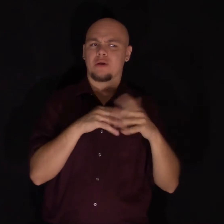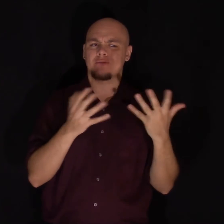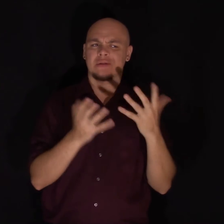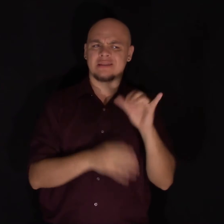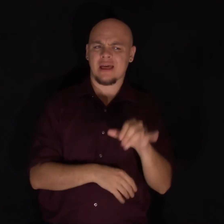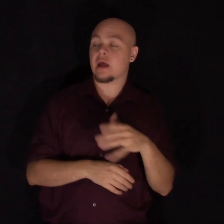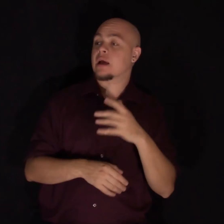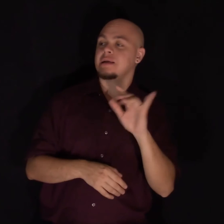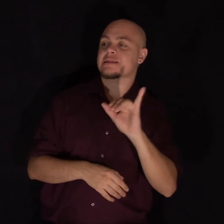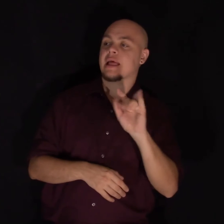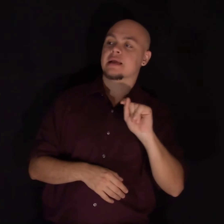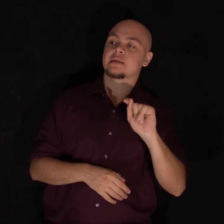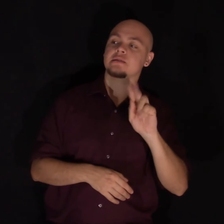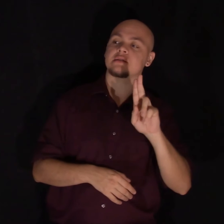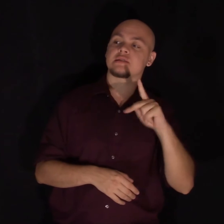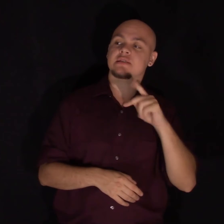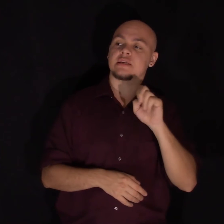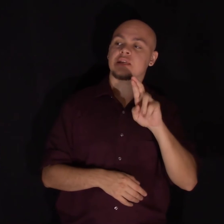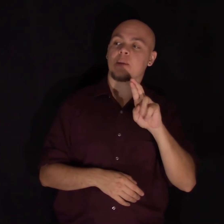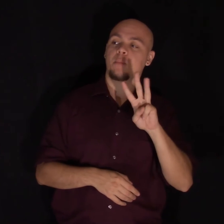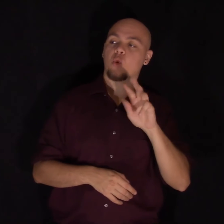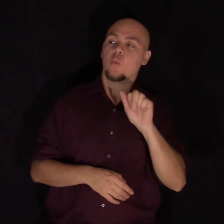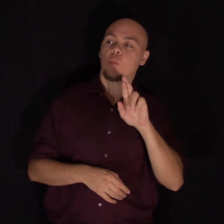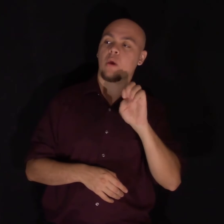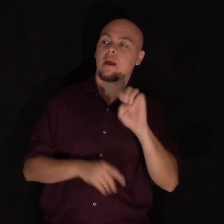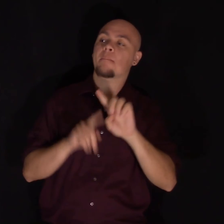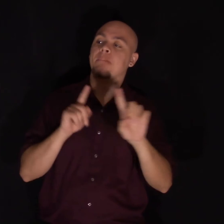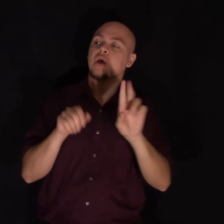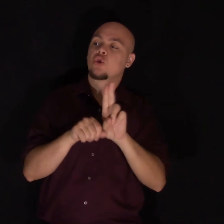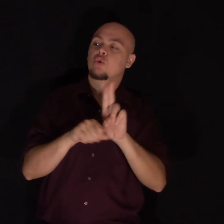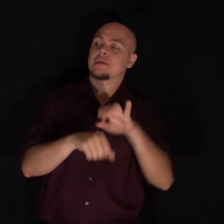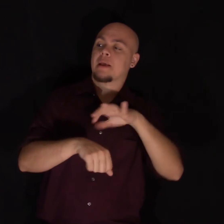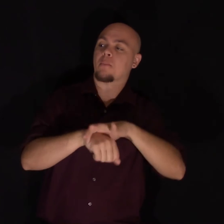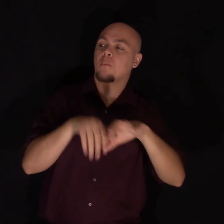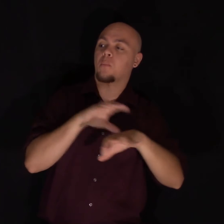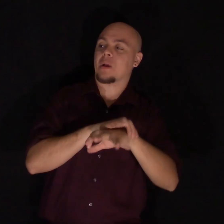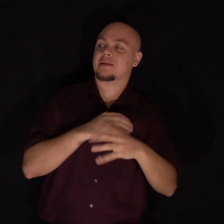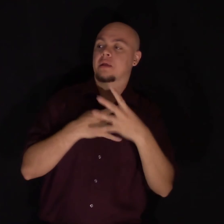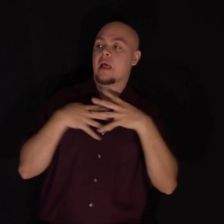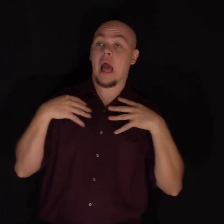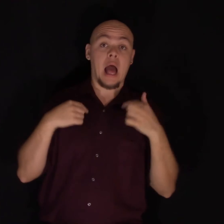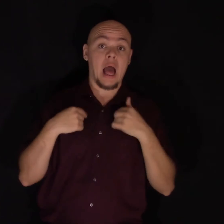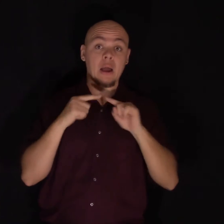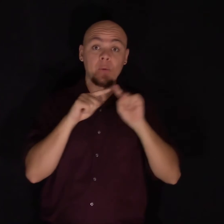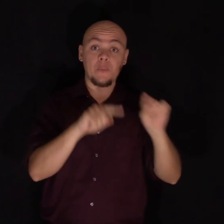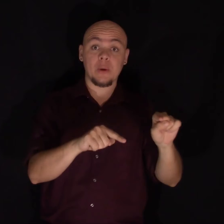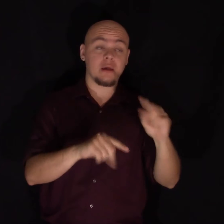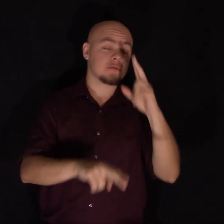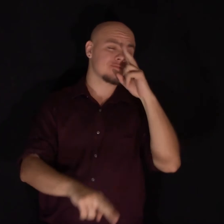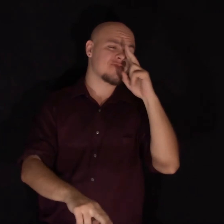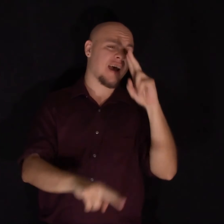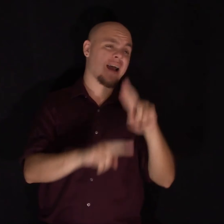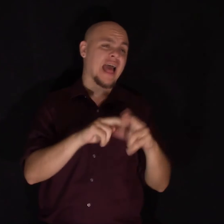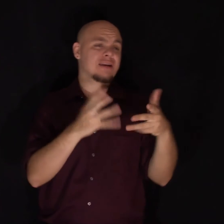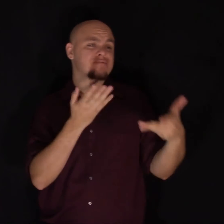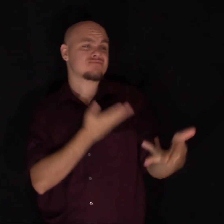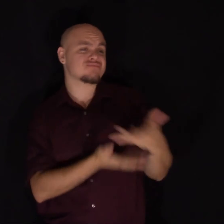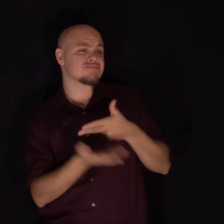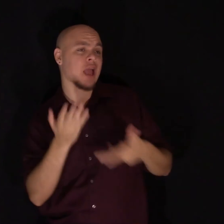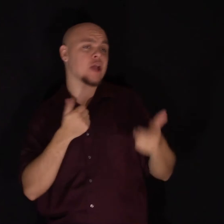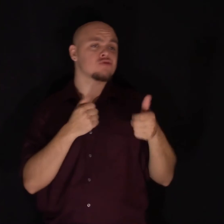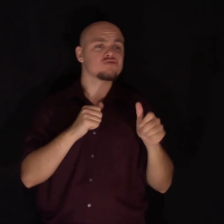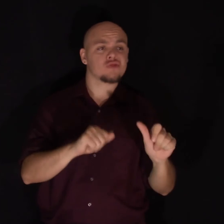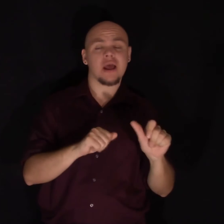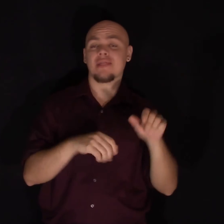like Tupperware, but with bracelets." I said, "Okay, got it." Got it. I went and I had the best time. I was there hanging out, trying on jewelry,